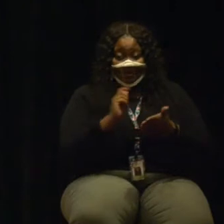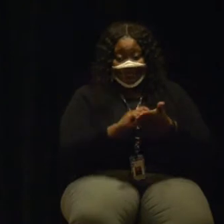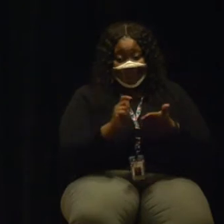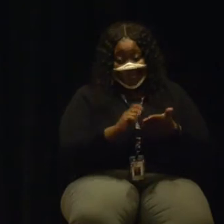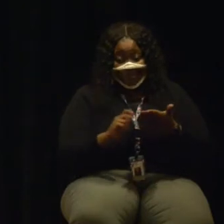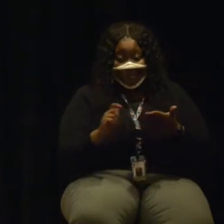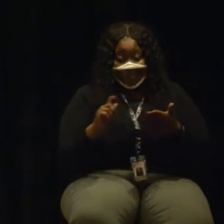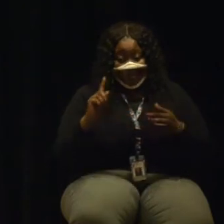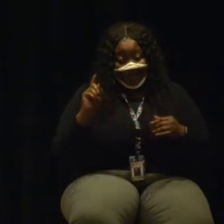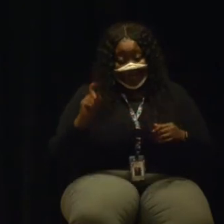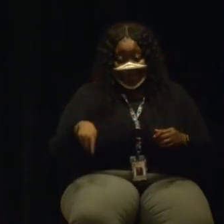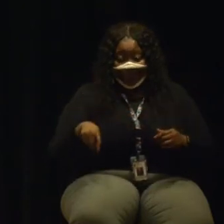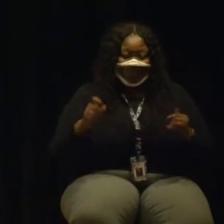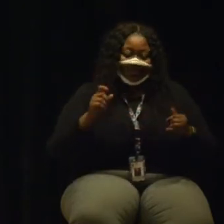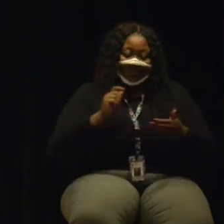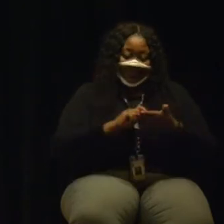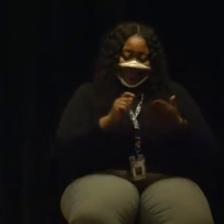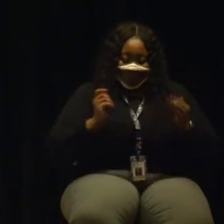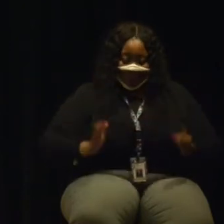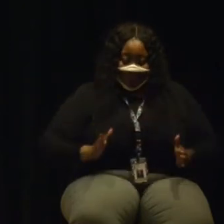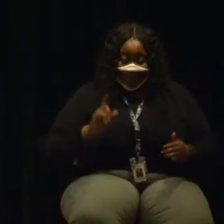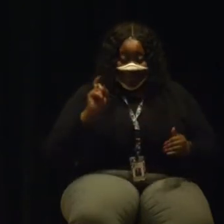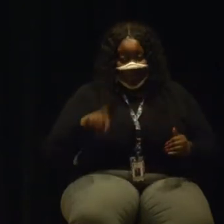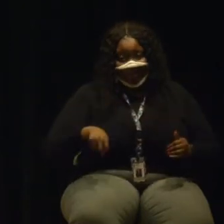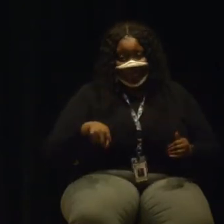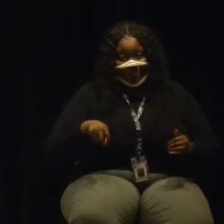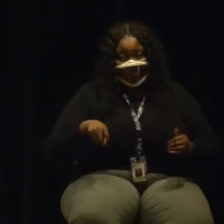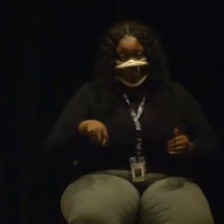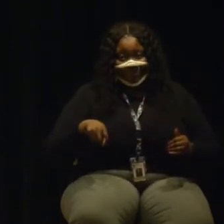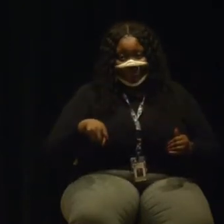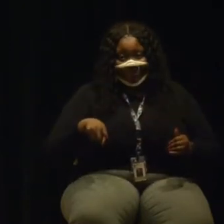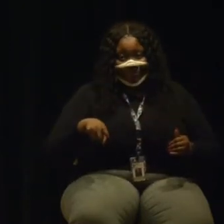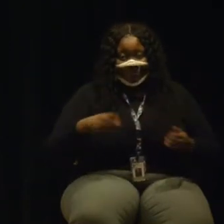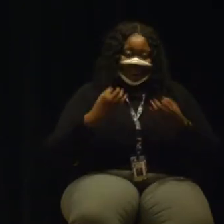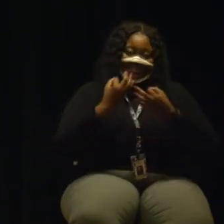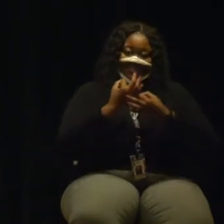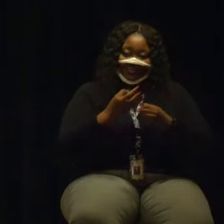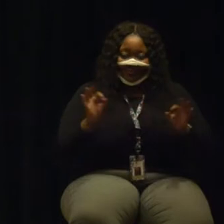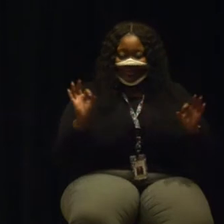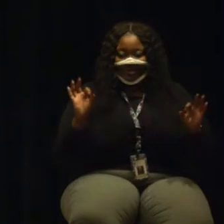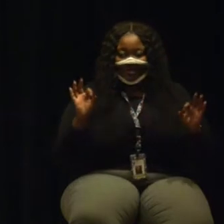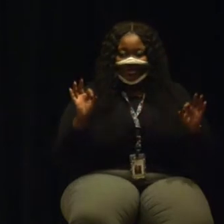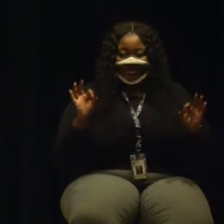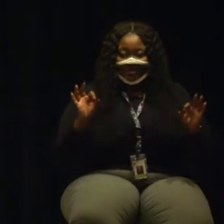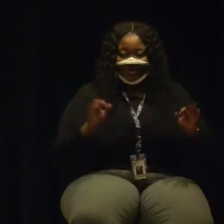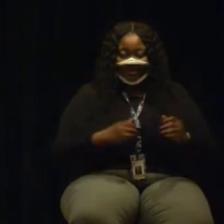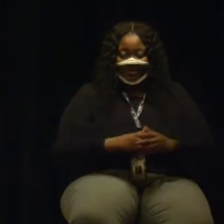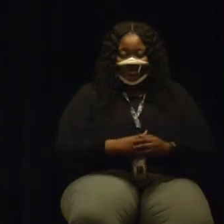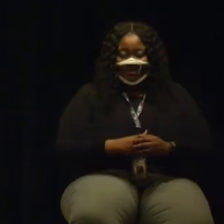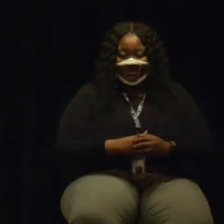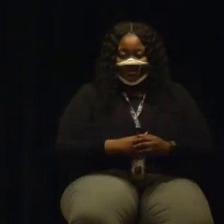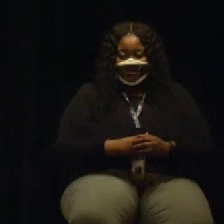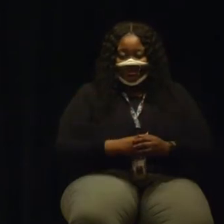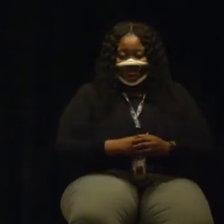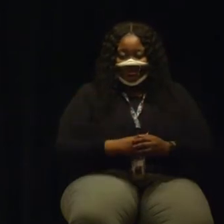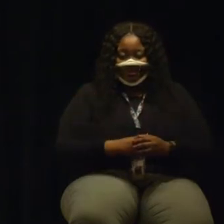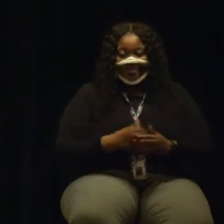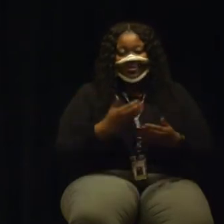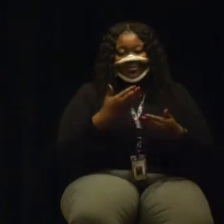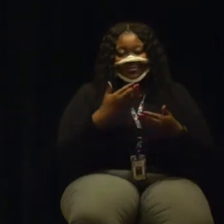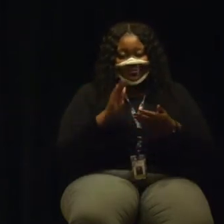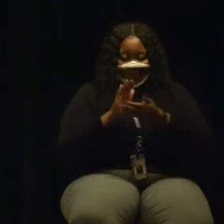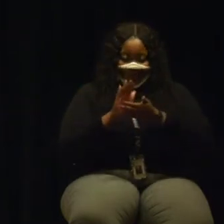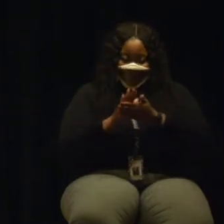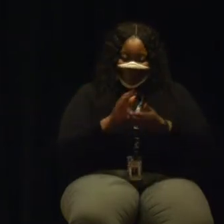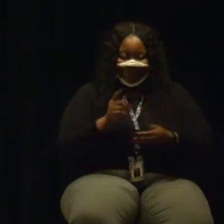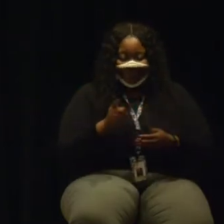radically free, radical freedom or something. So anyway. Yeah. So good for you. No, thank you. No, thanks for the question